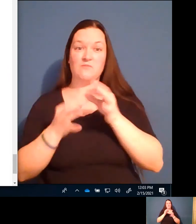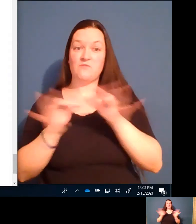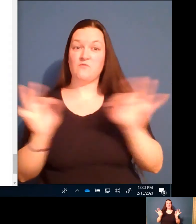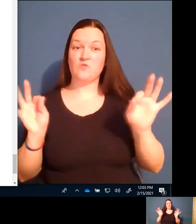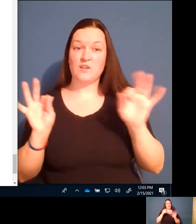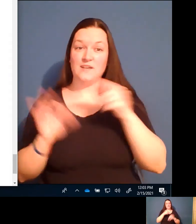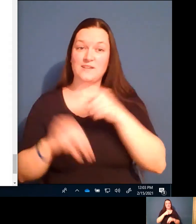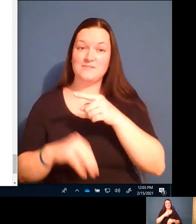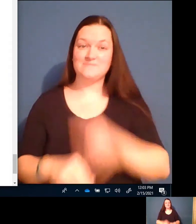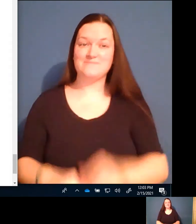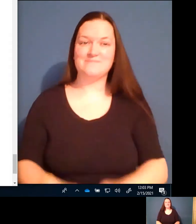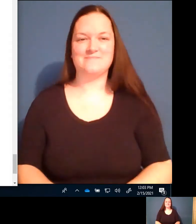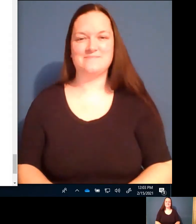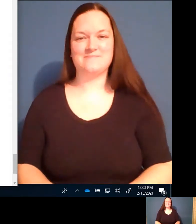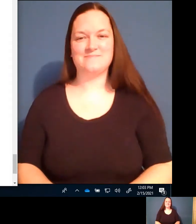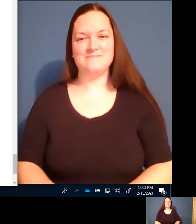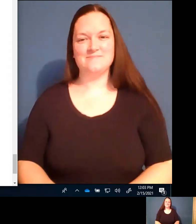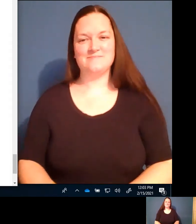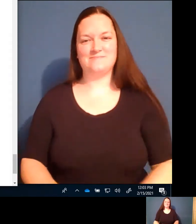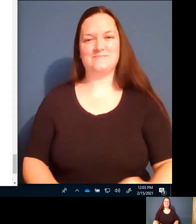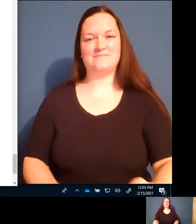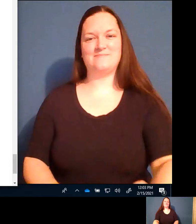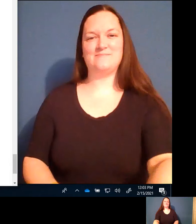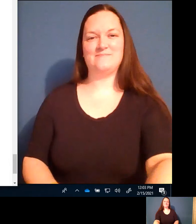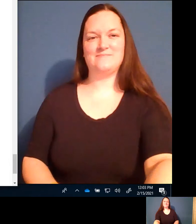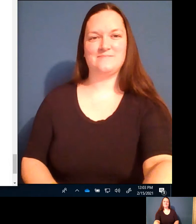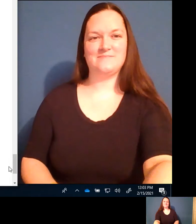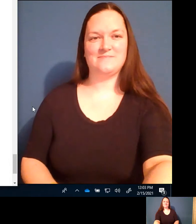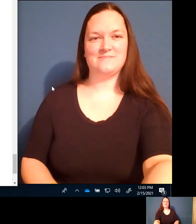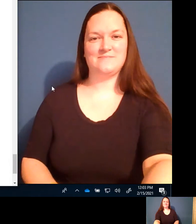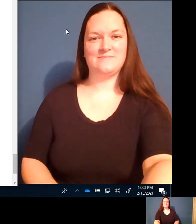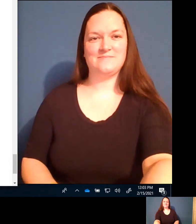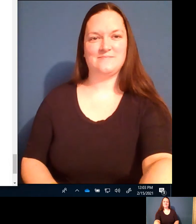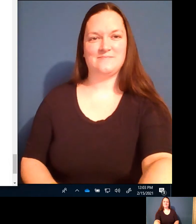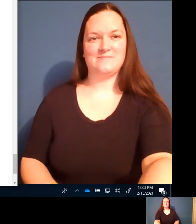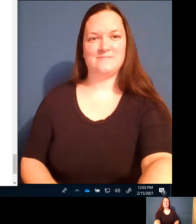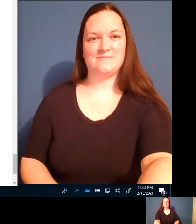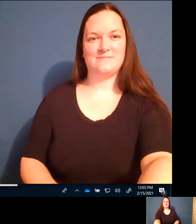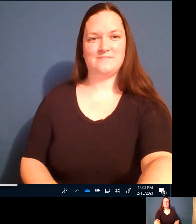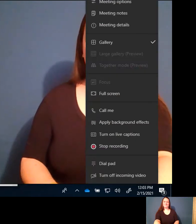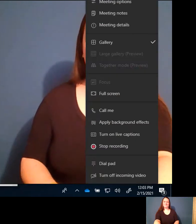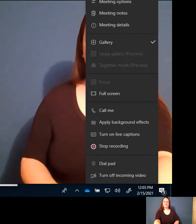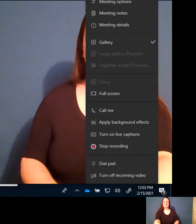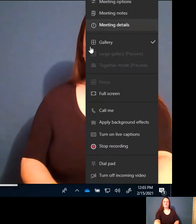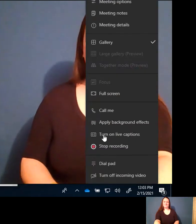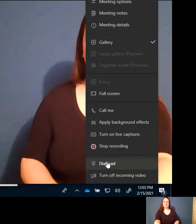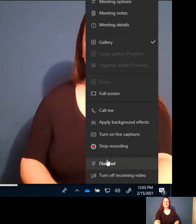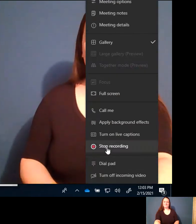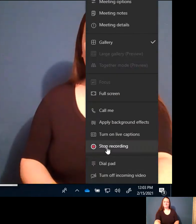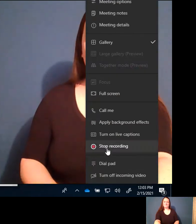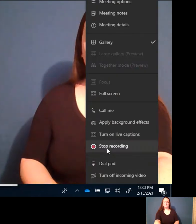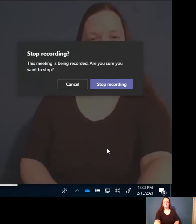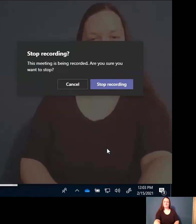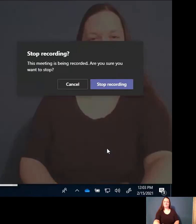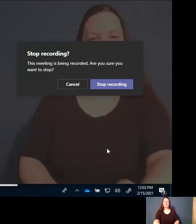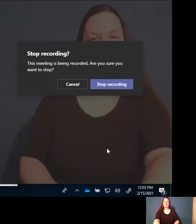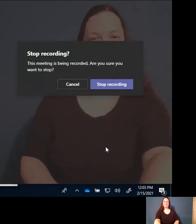Absolutely free. GCF, learnfree.org.